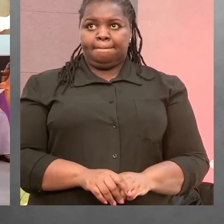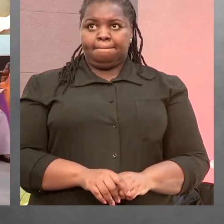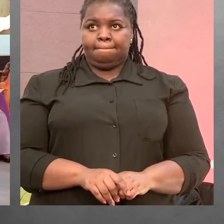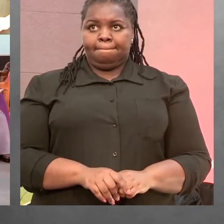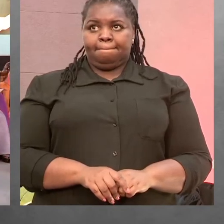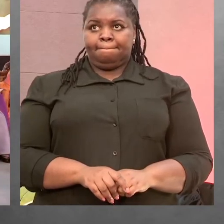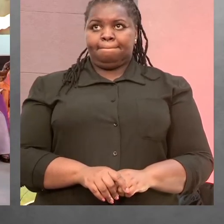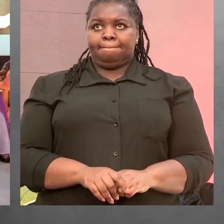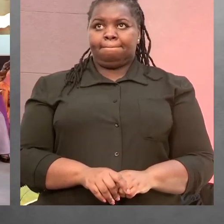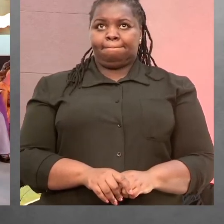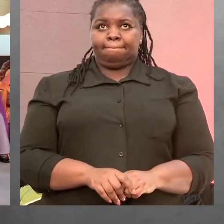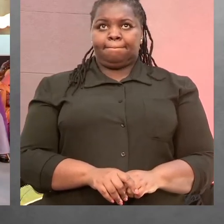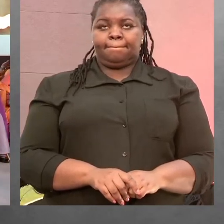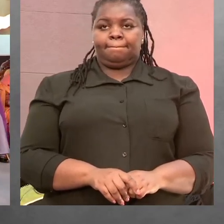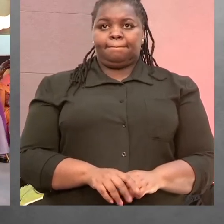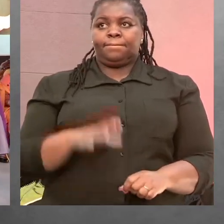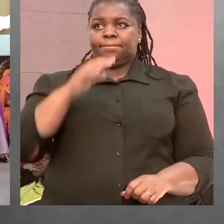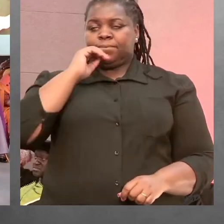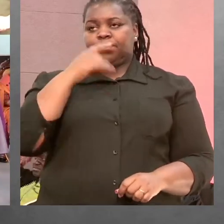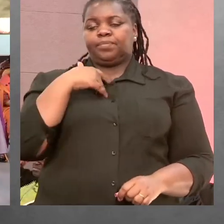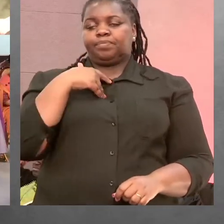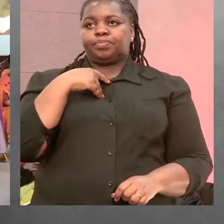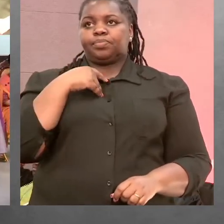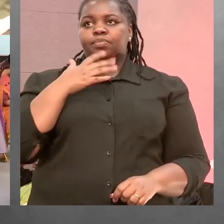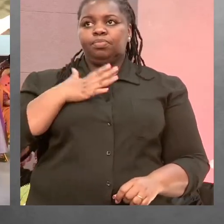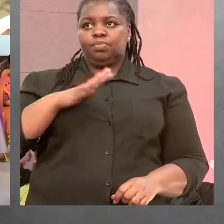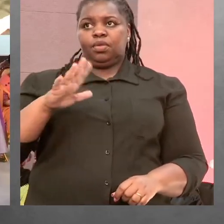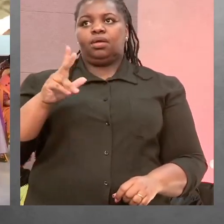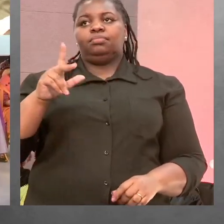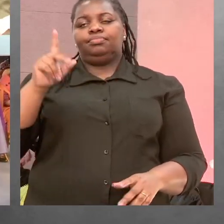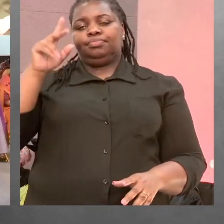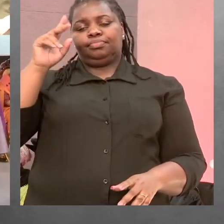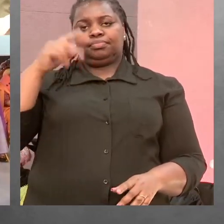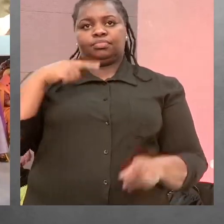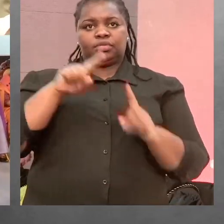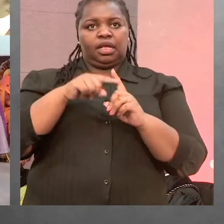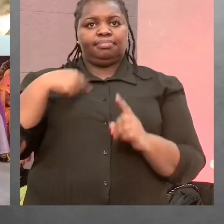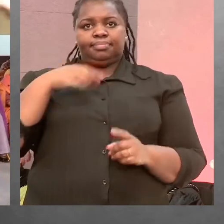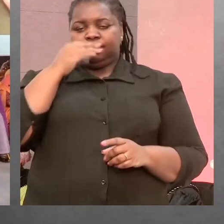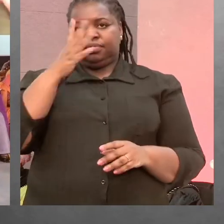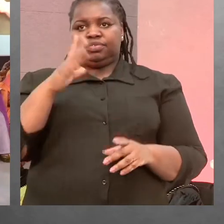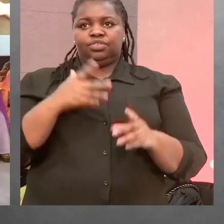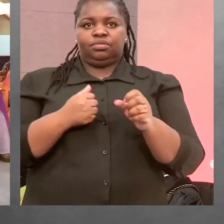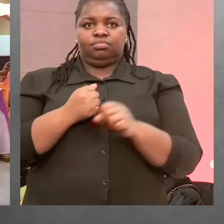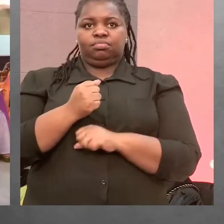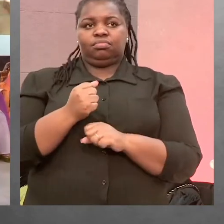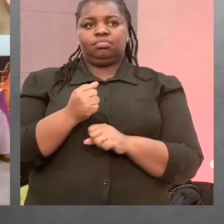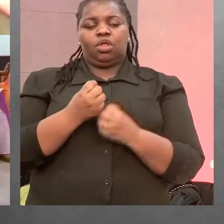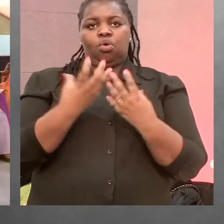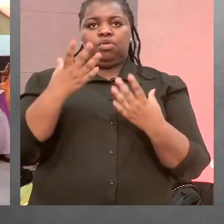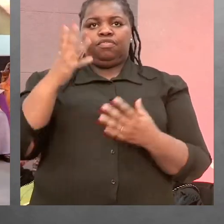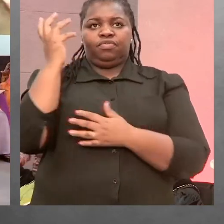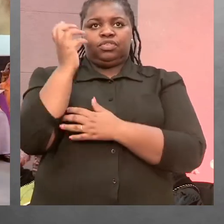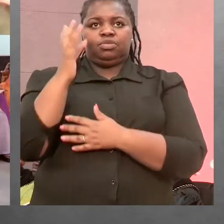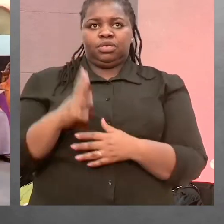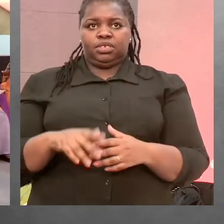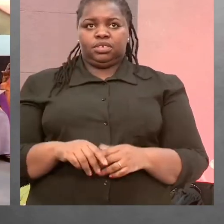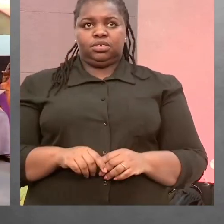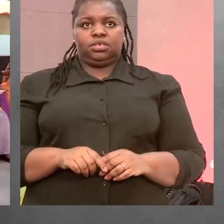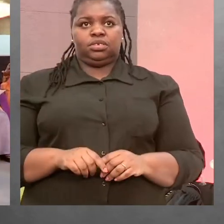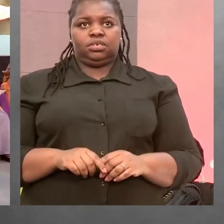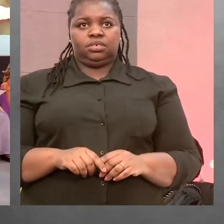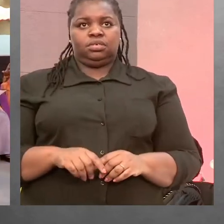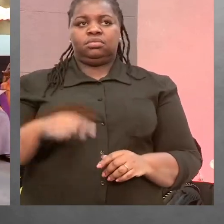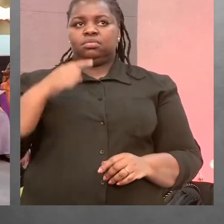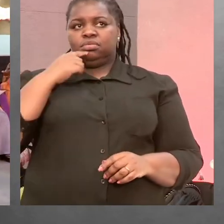I wish to rise on the protocol that has been cited by the latter speakers,